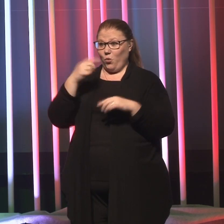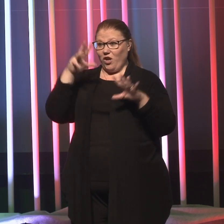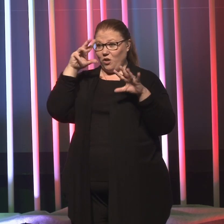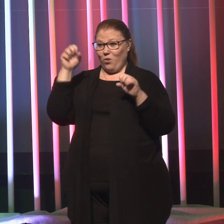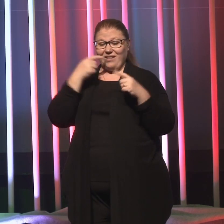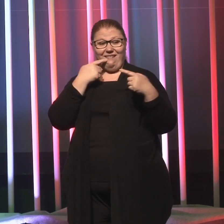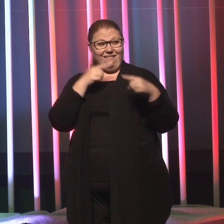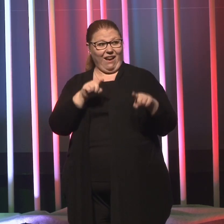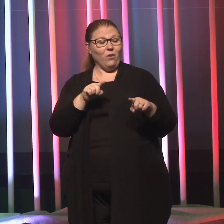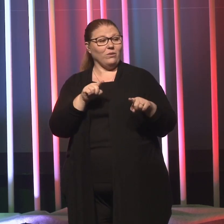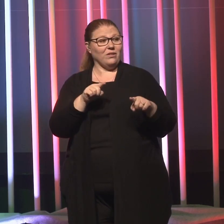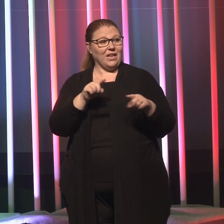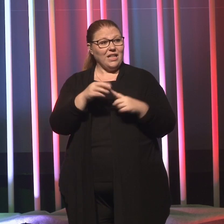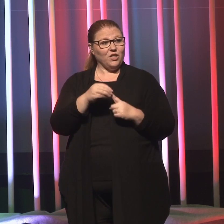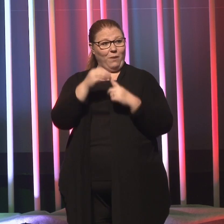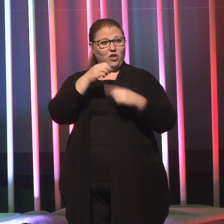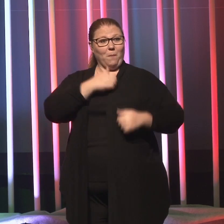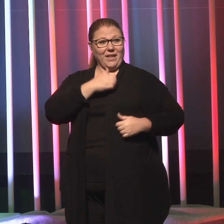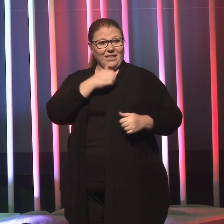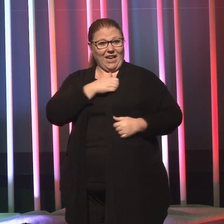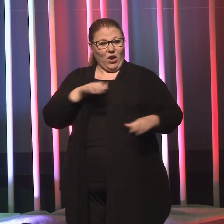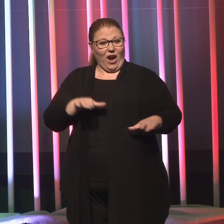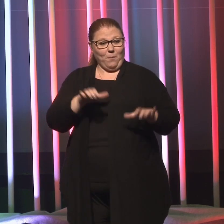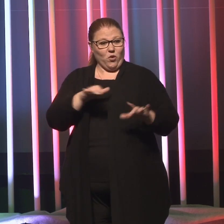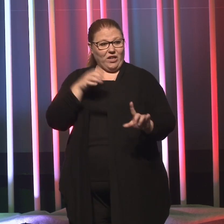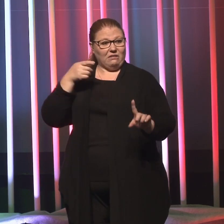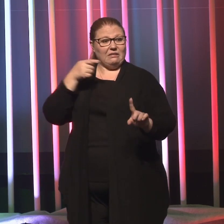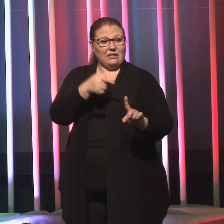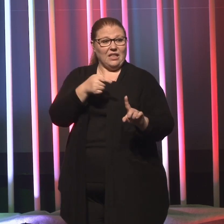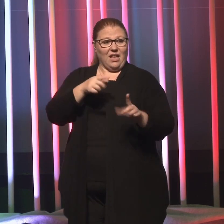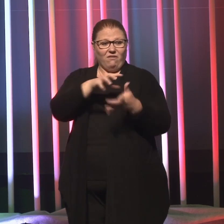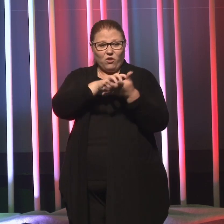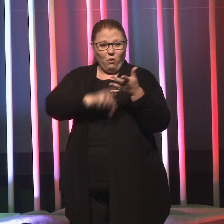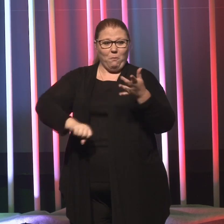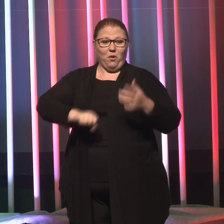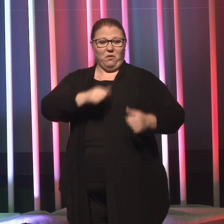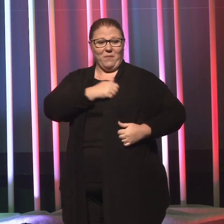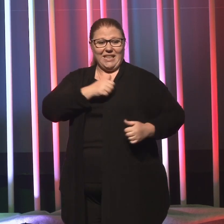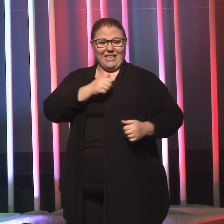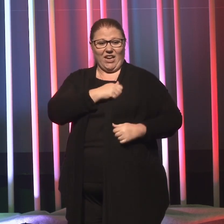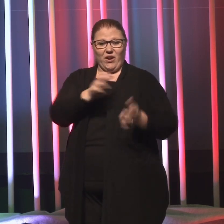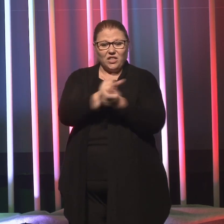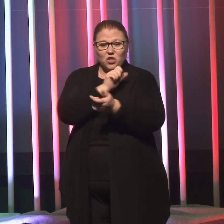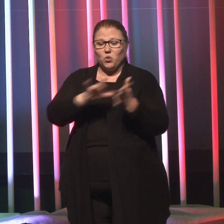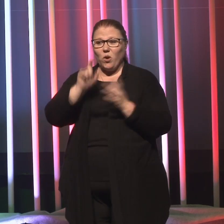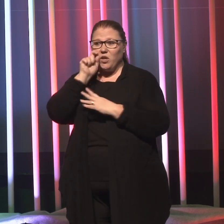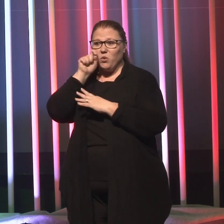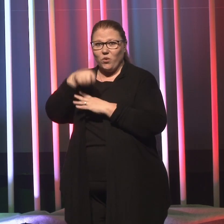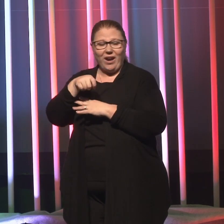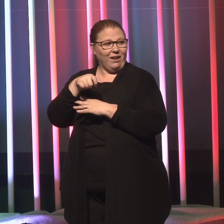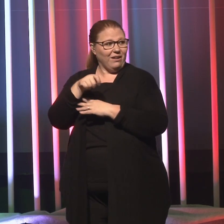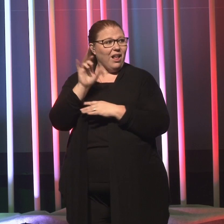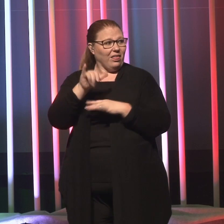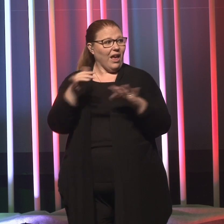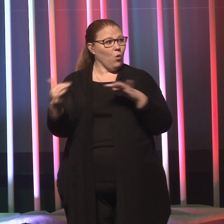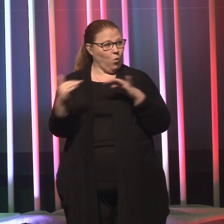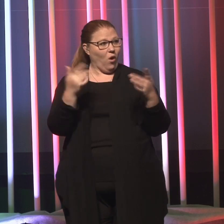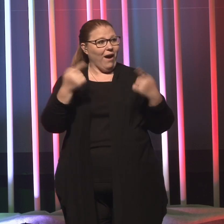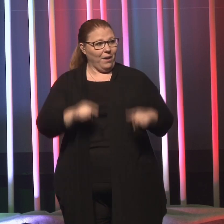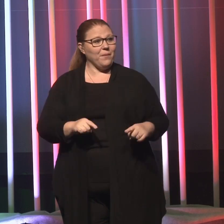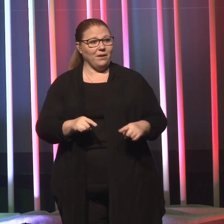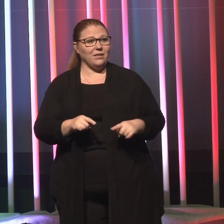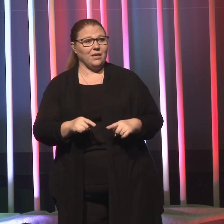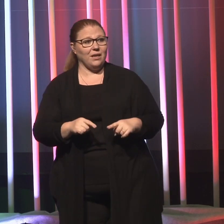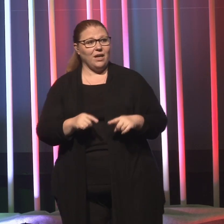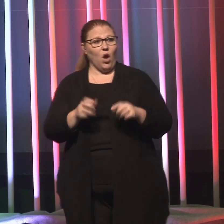special military operation for the demilitarization and denazification of the Ukraine, and the Ukraine conflict and war began. And with